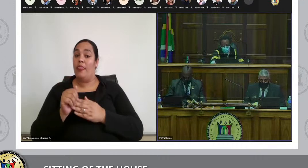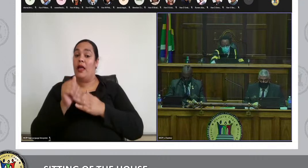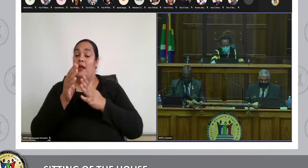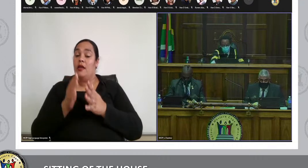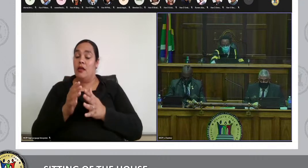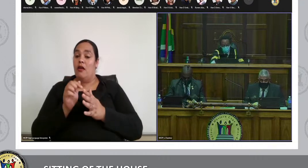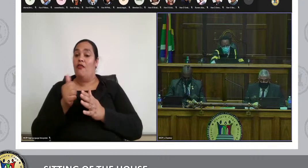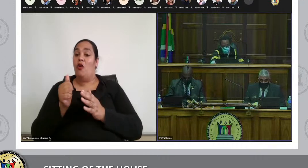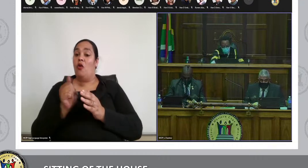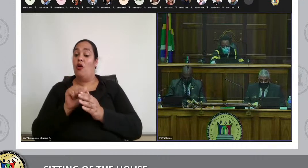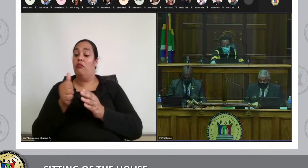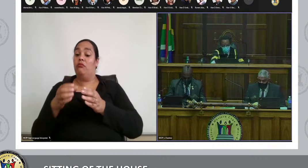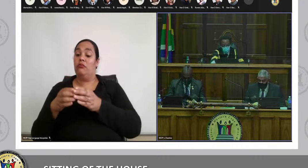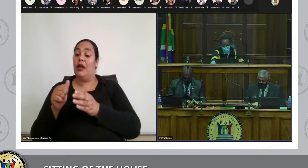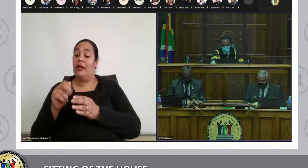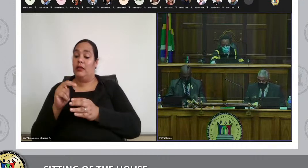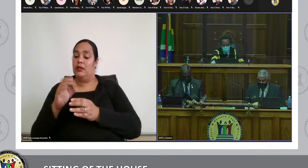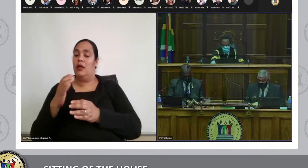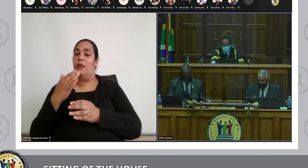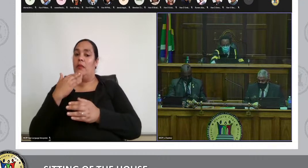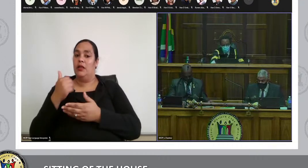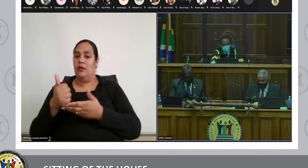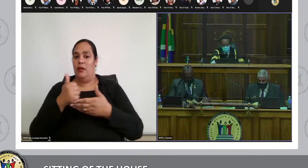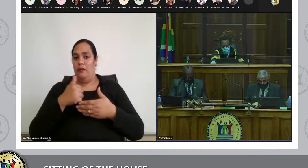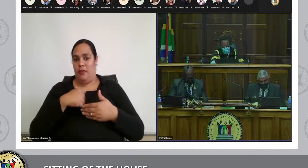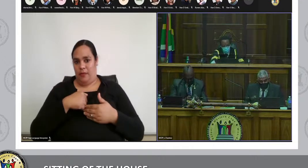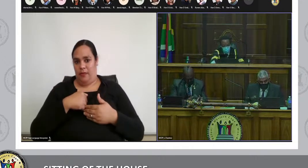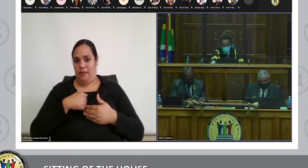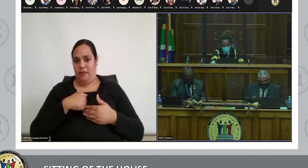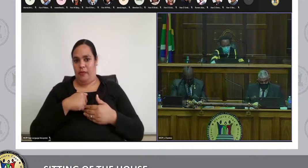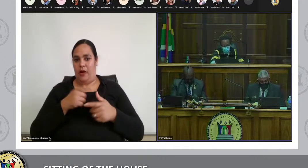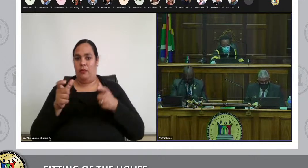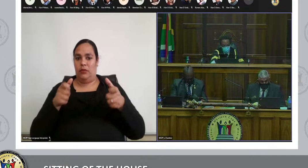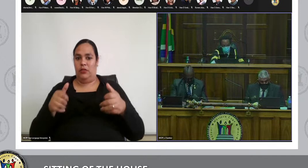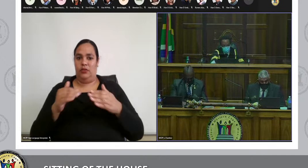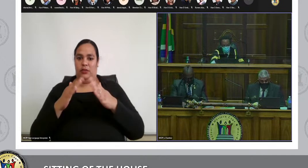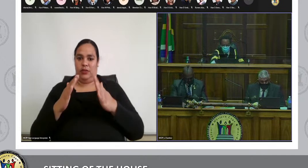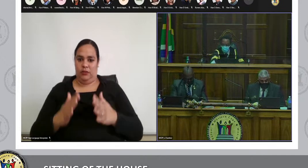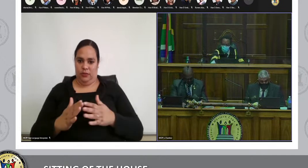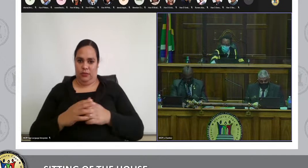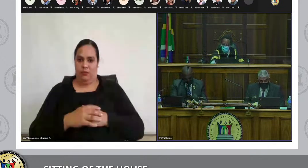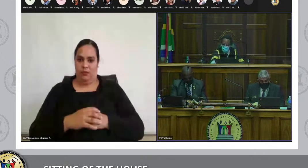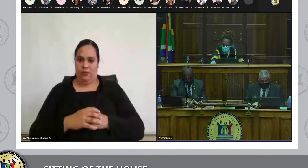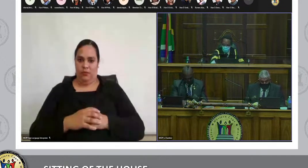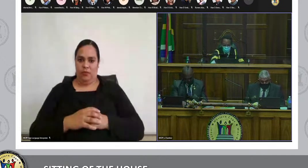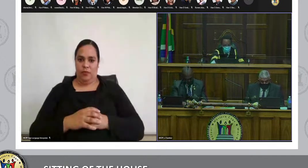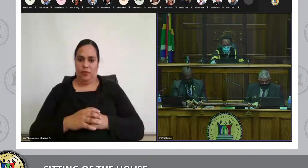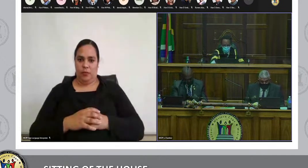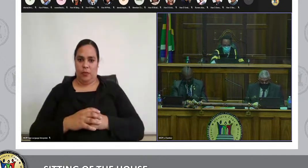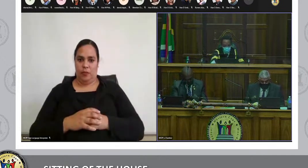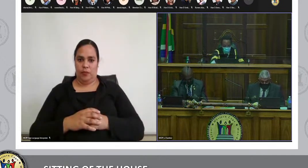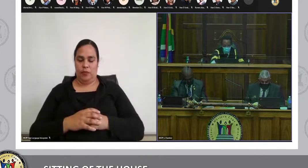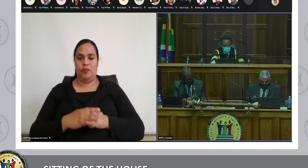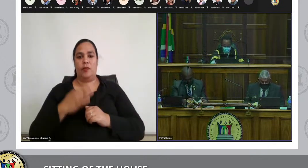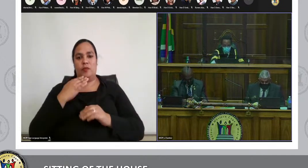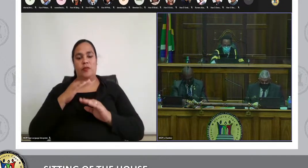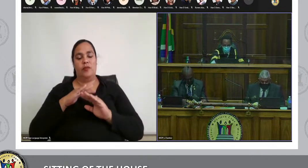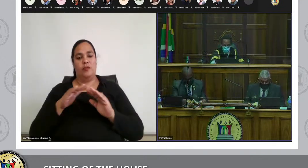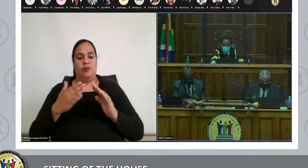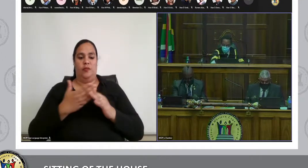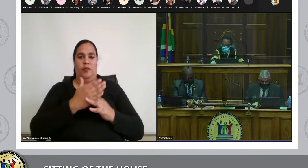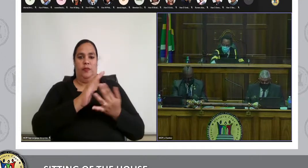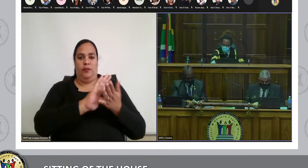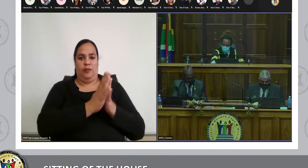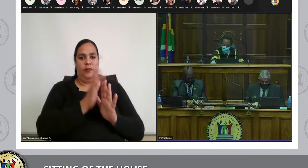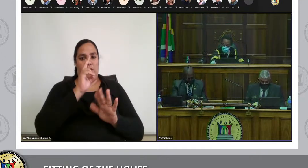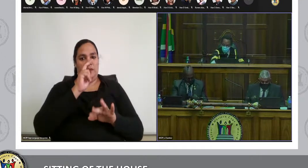the opposition, I would like you to help me manage this House so that there is no disturbances. We